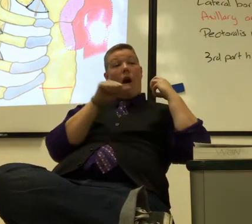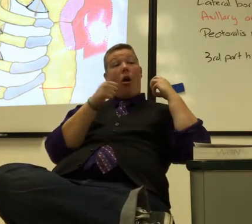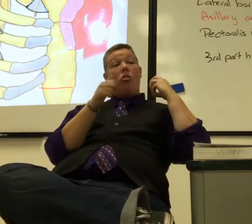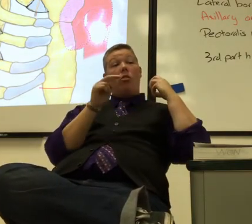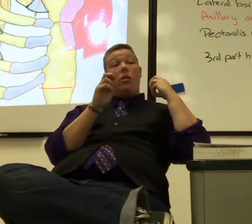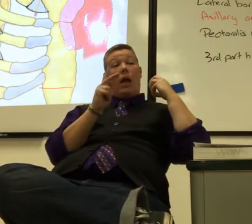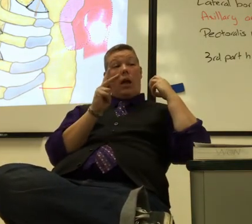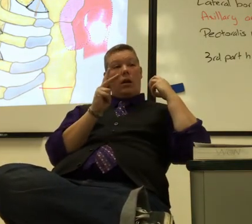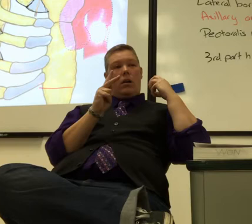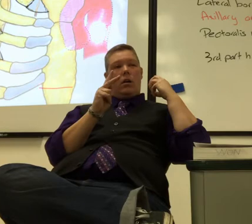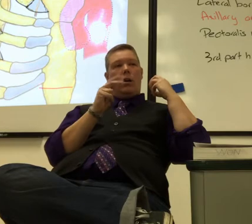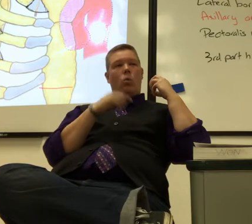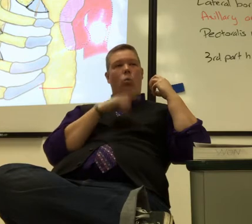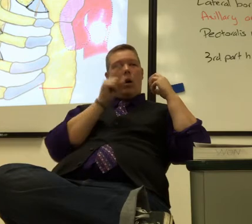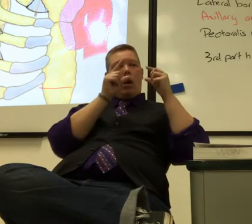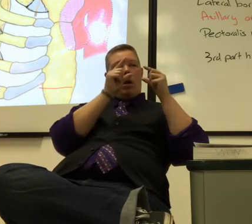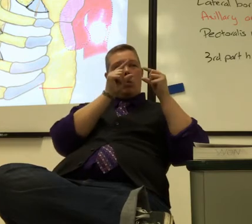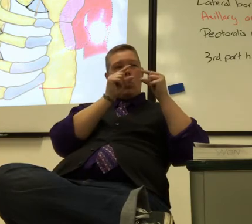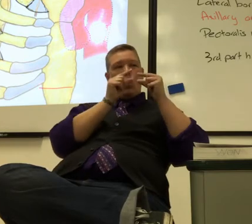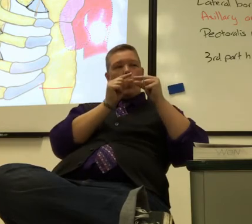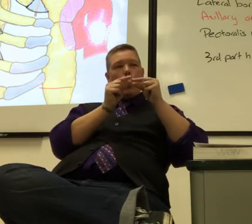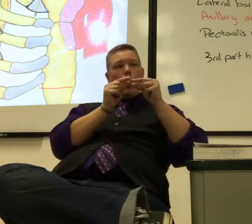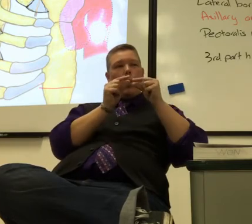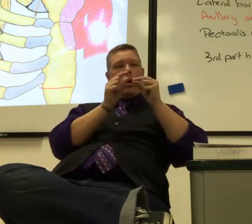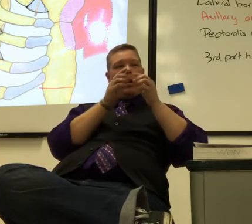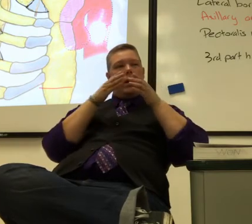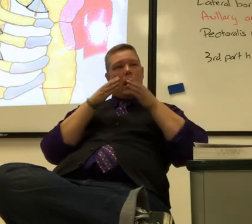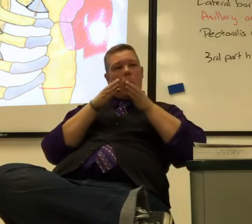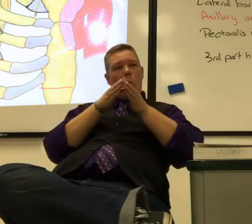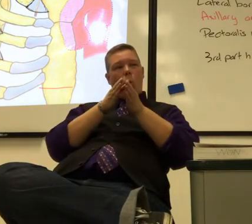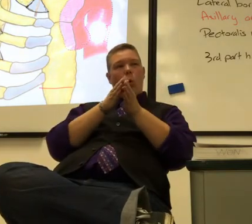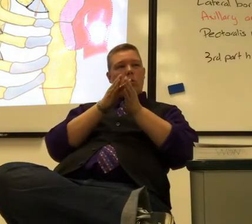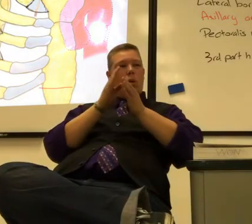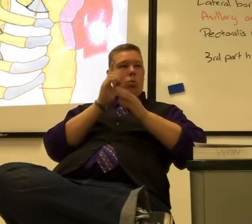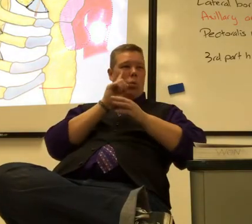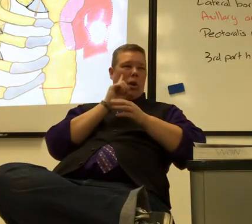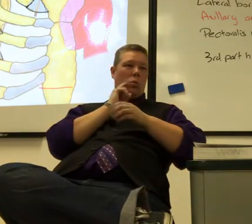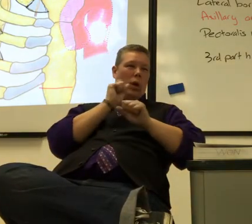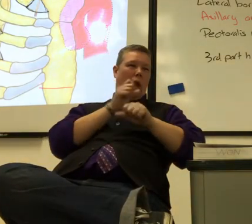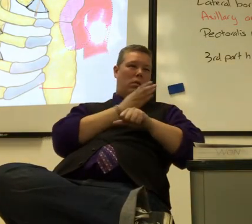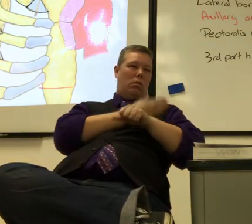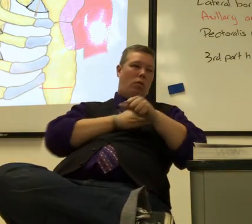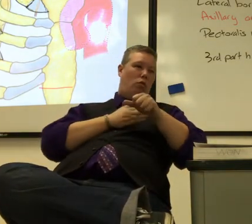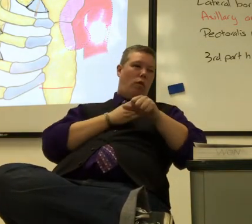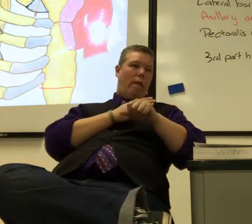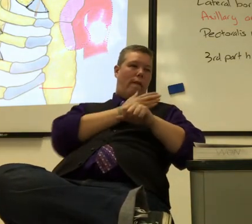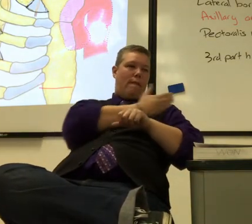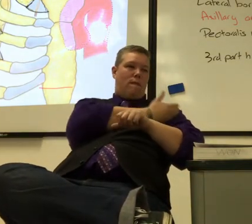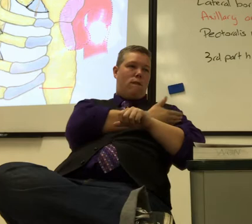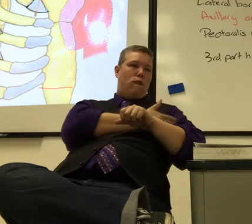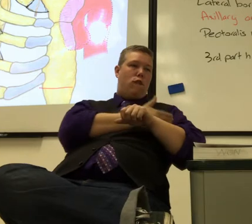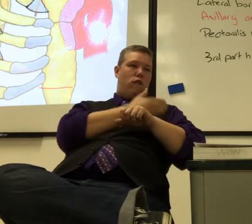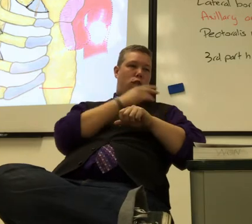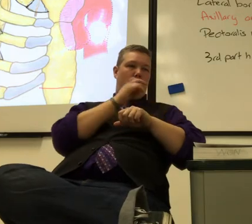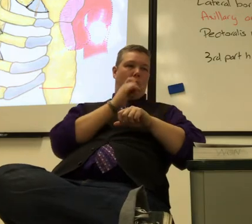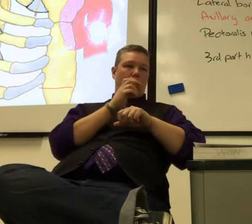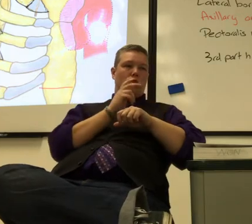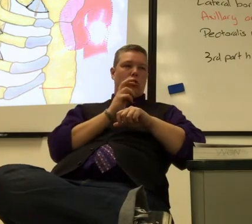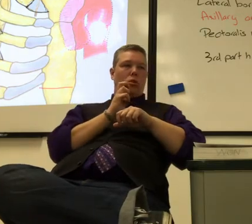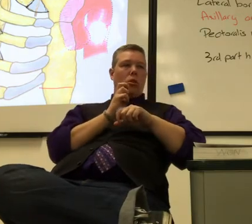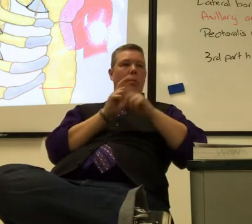The part where it narrows is kind of where it's prone to fracture. Hence, it's called the surgical neck for that